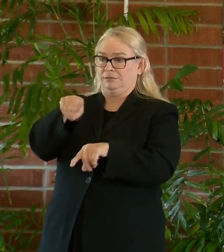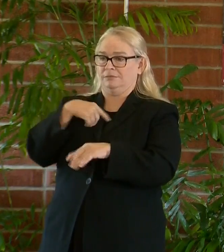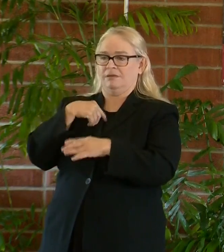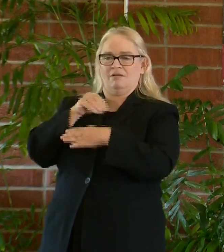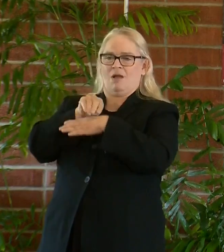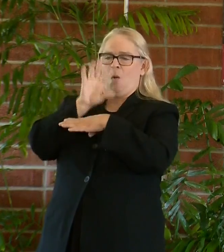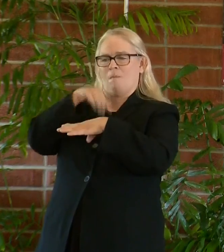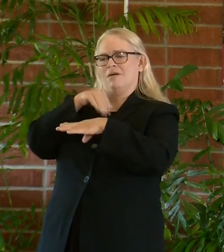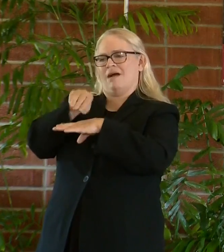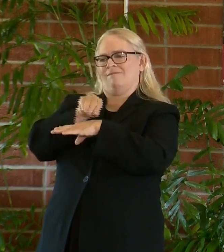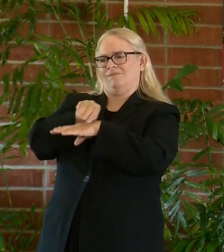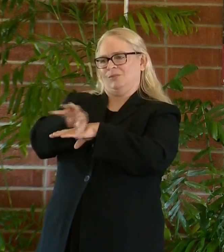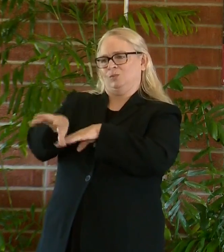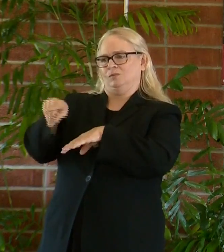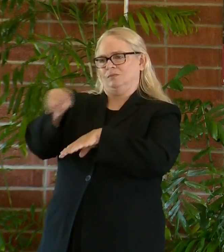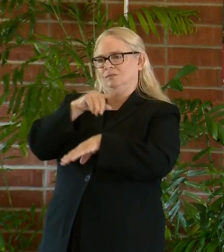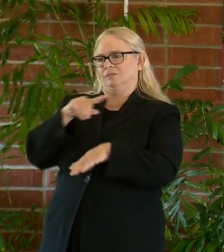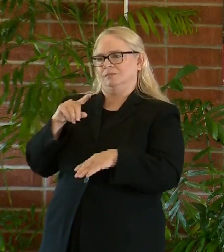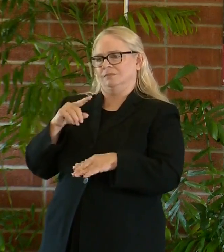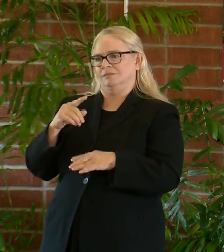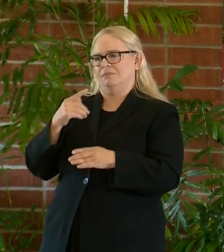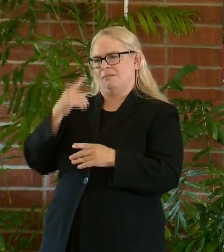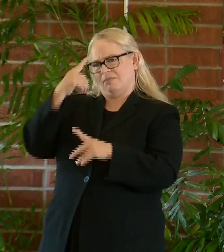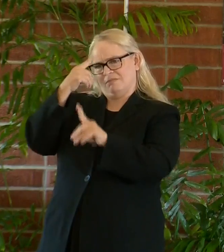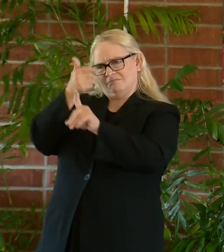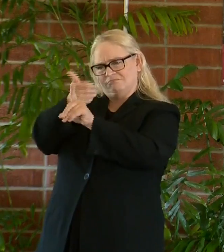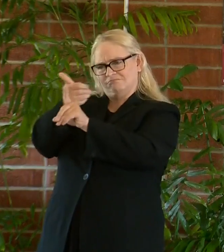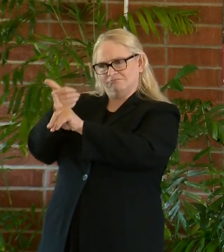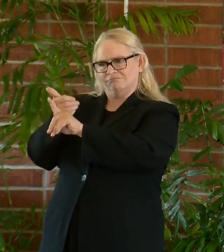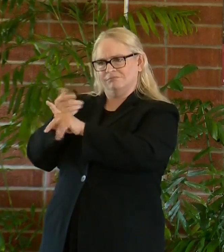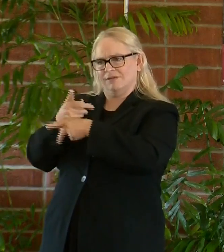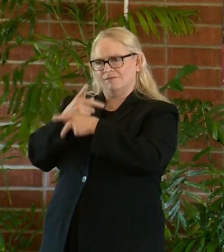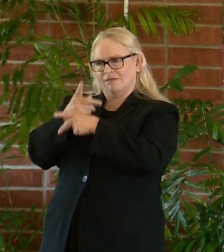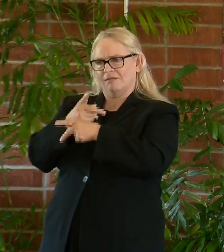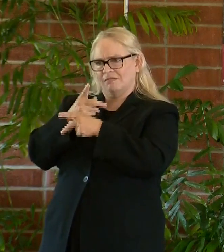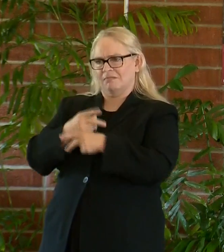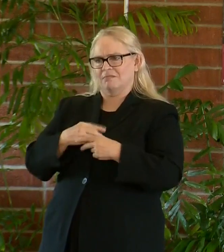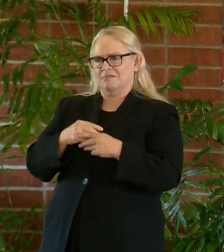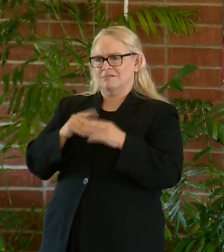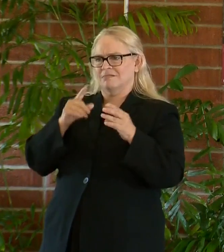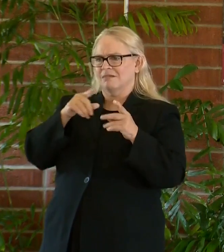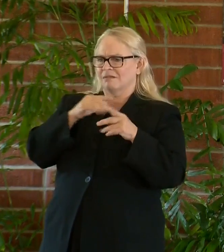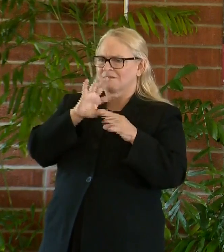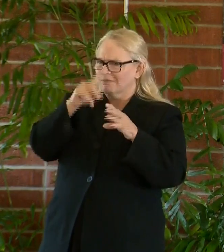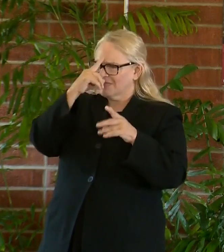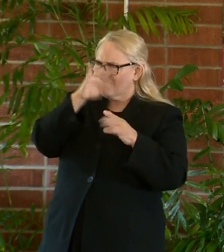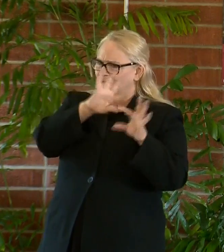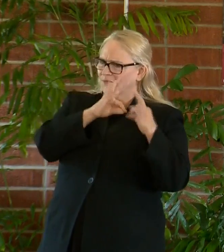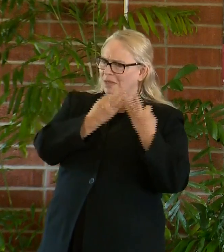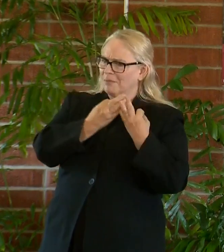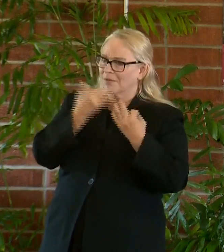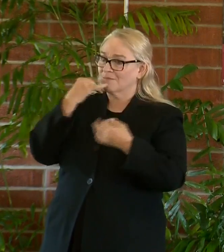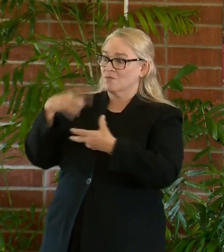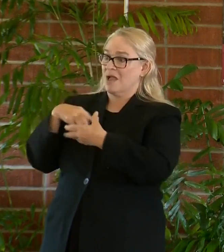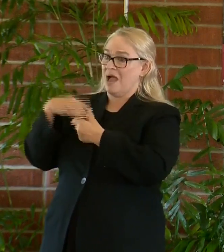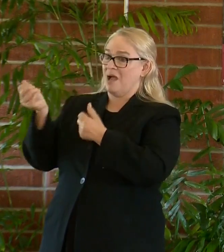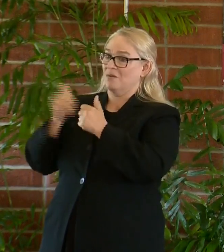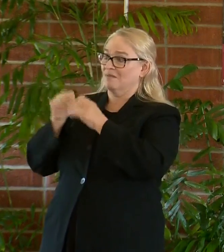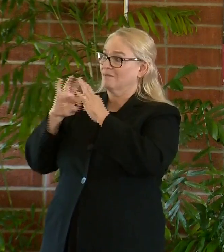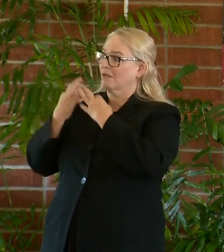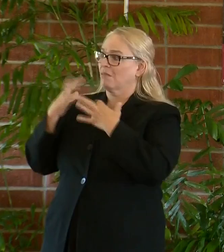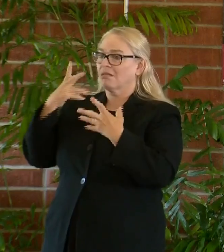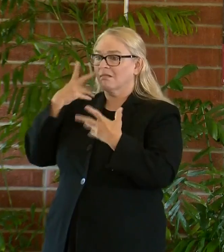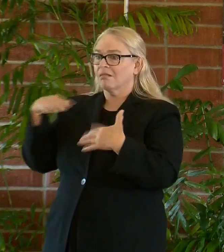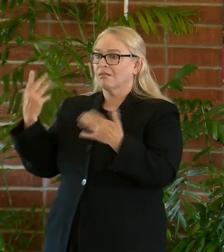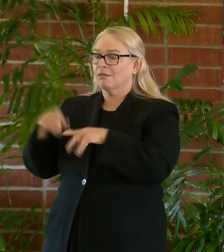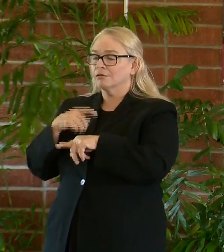Just to consider not only yourself, but your loved ones when you are with friends, when you are with extended families